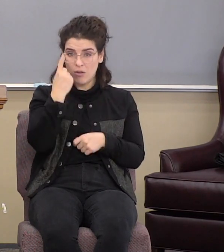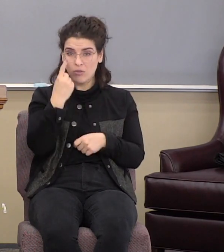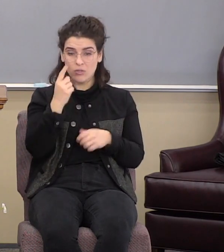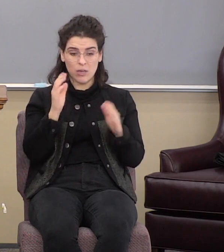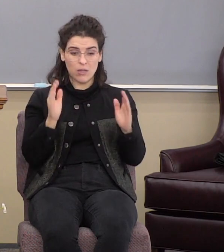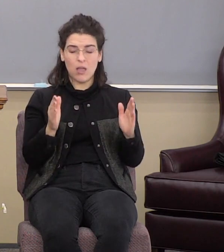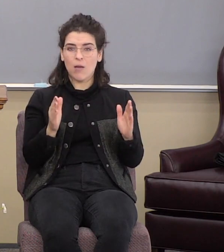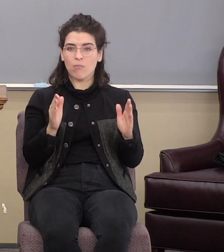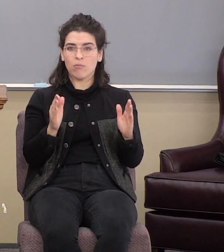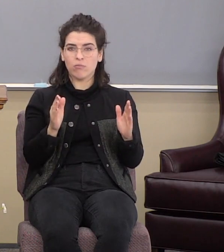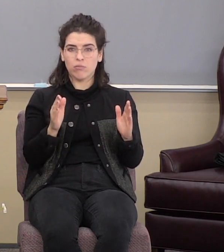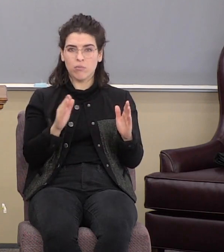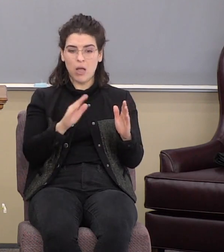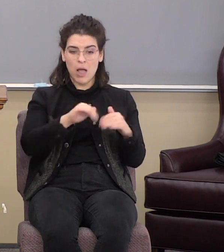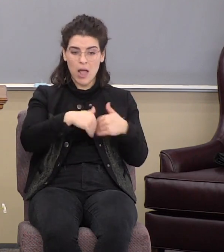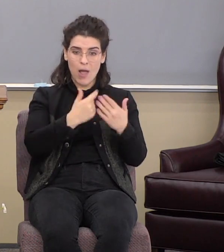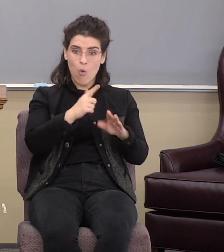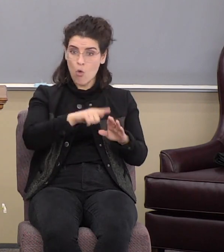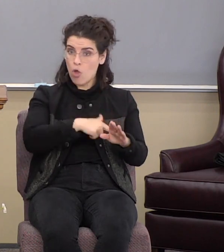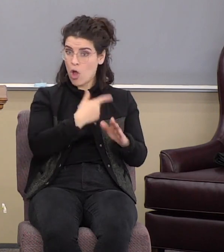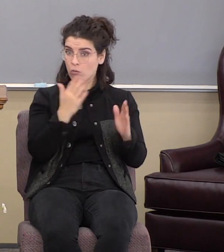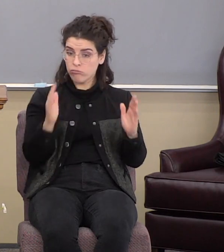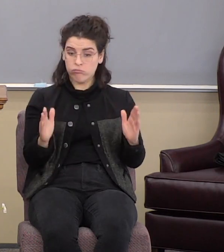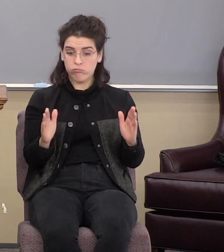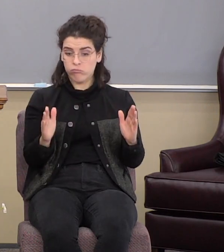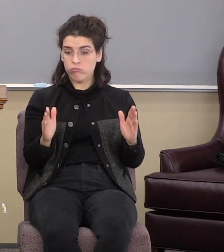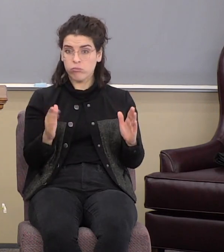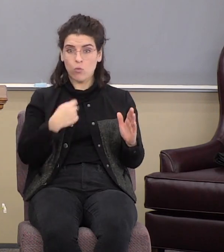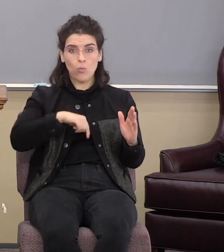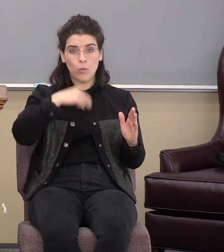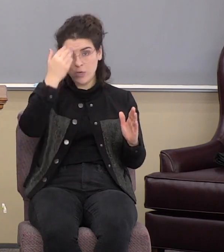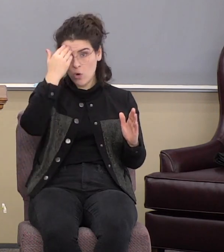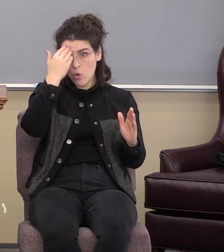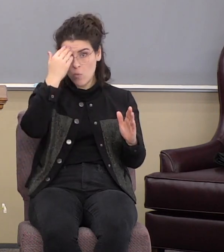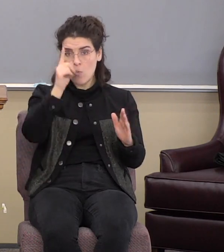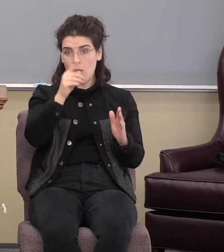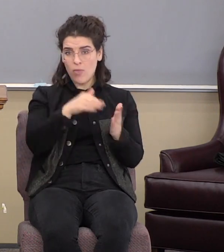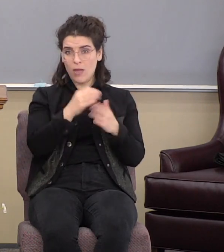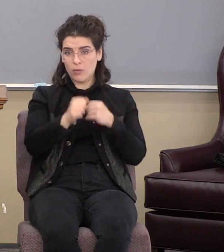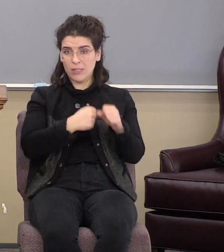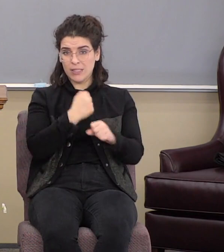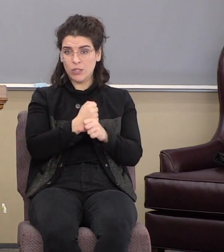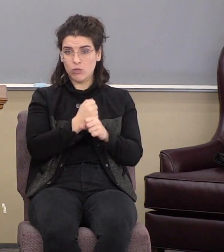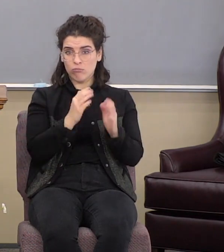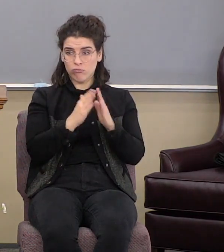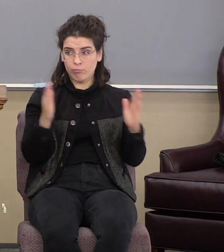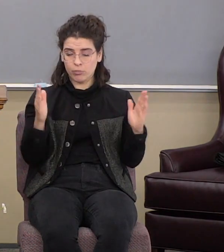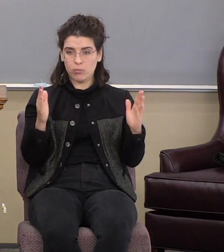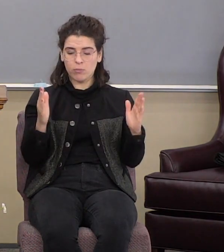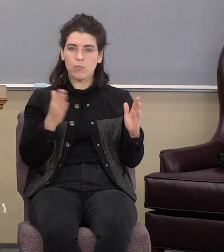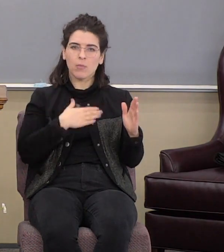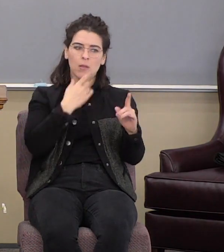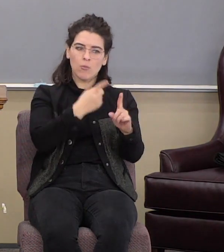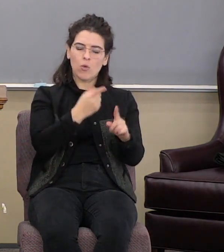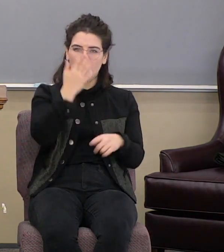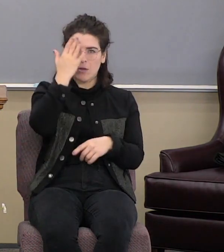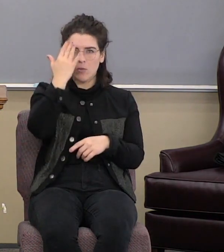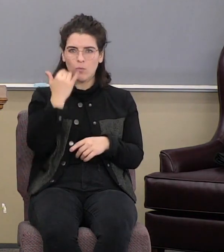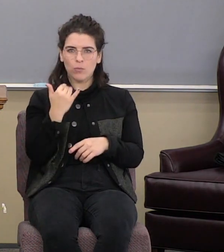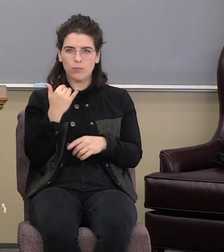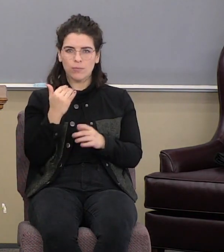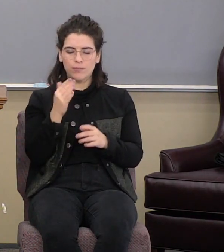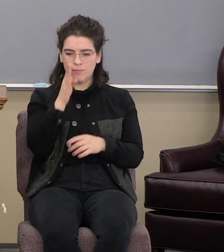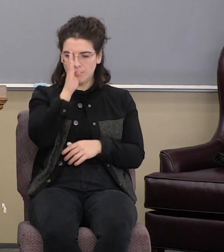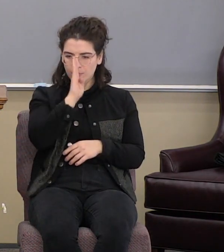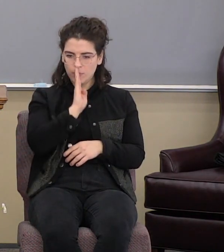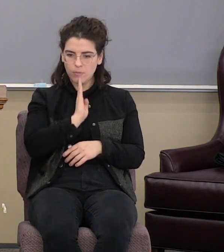the gap. How long is it going to be? We now know it's 1,000 years, okay? My point is this. Why